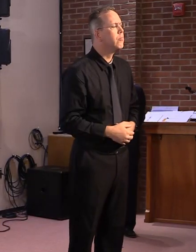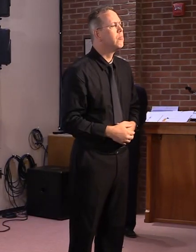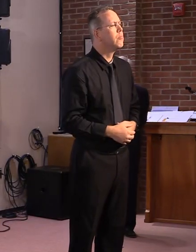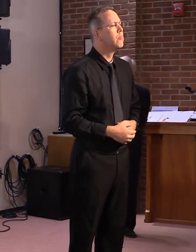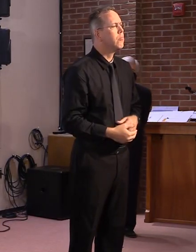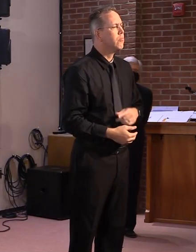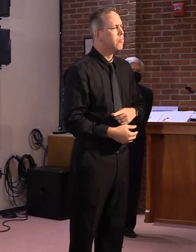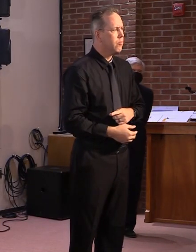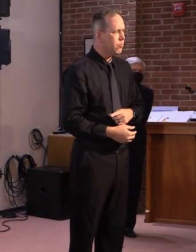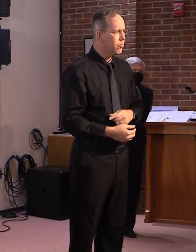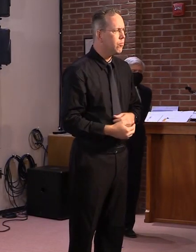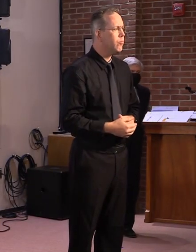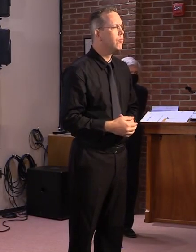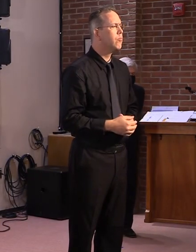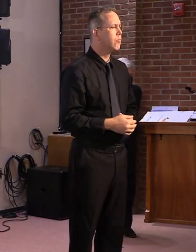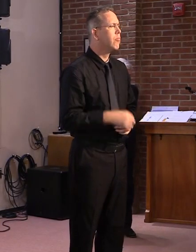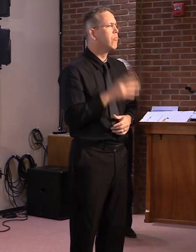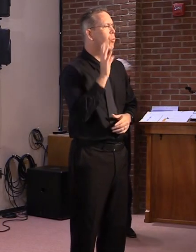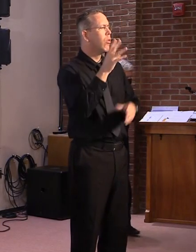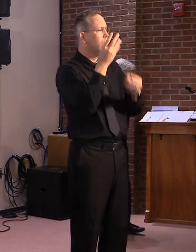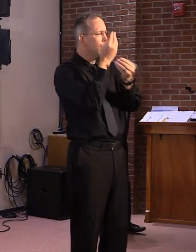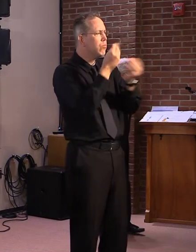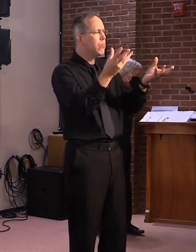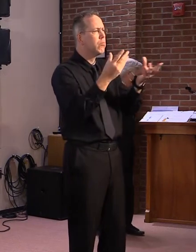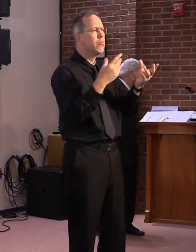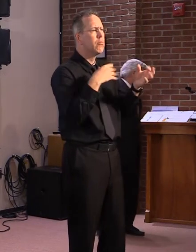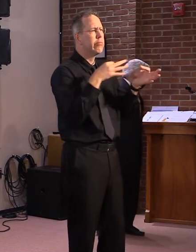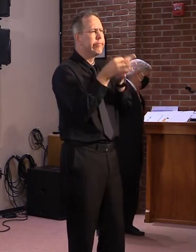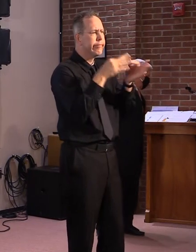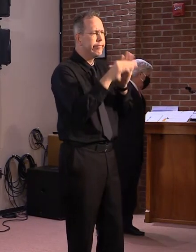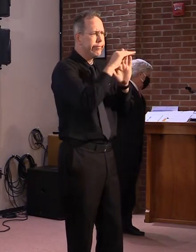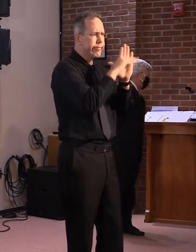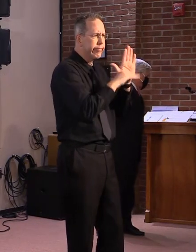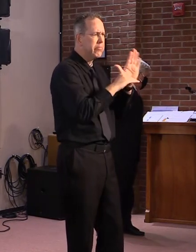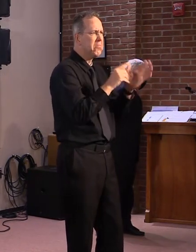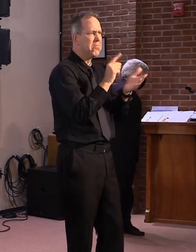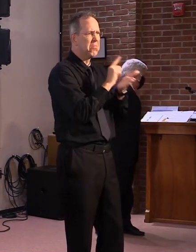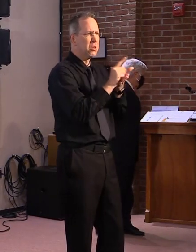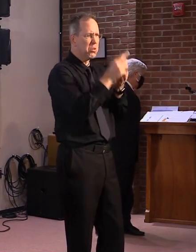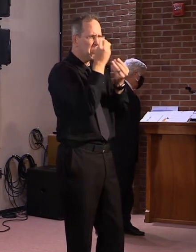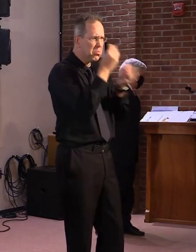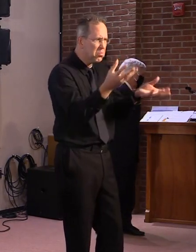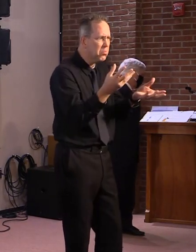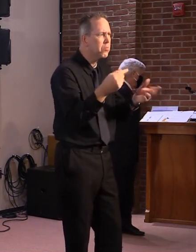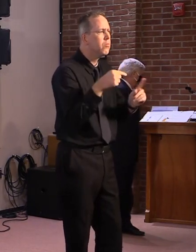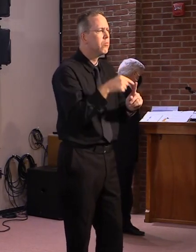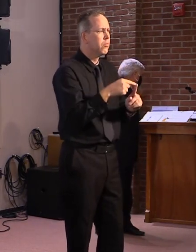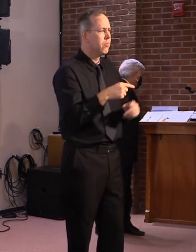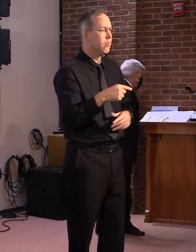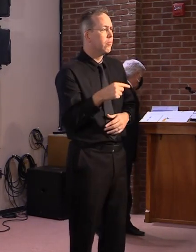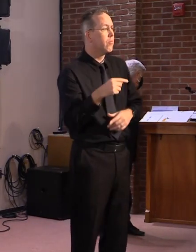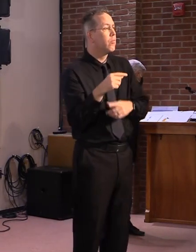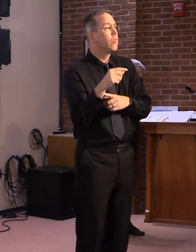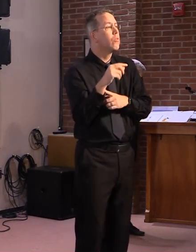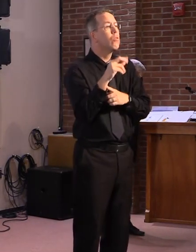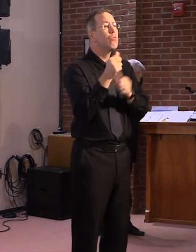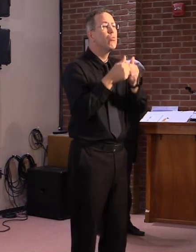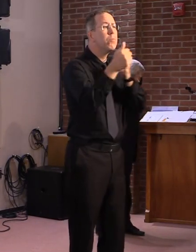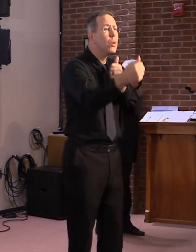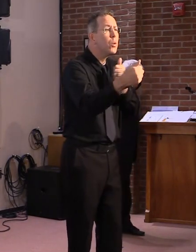remote learning, which will be necessary in the fall as well. So, you know, we appreciate the timing isn't the best, but it's also important that